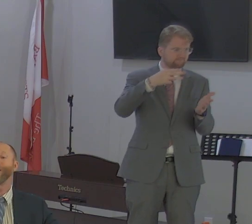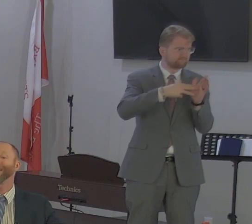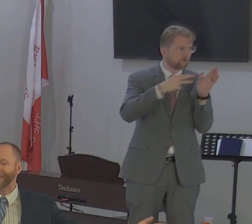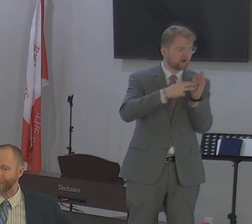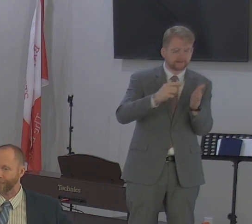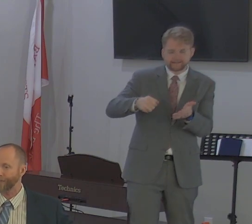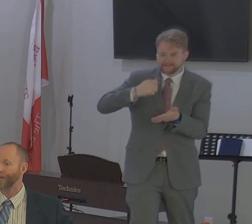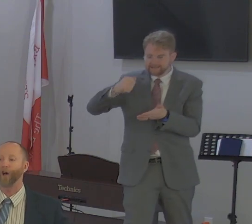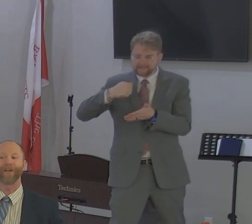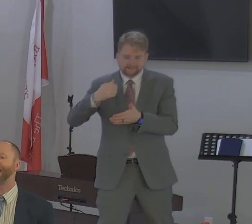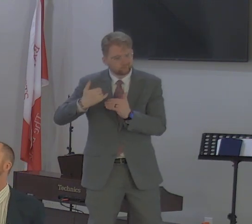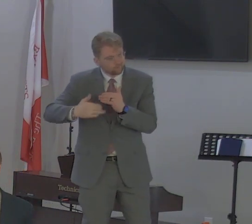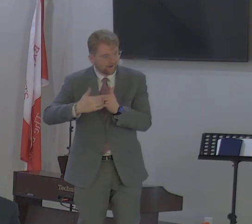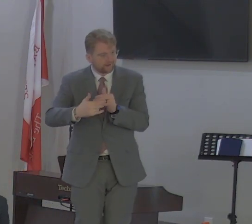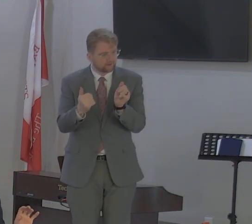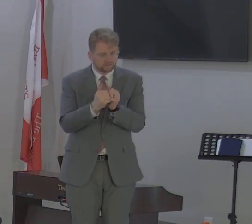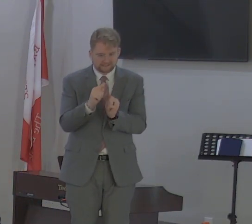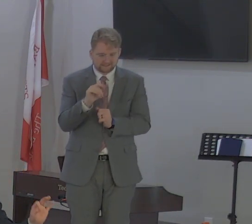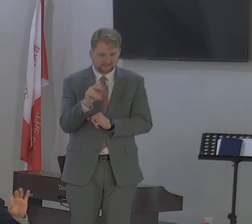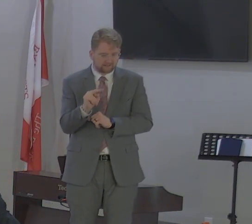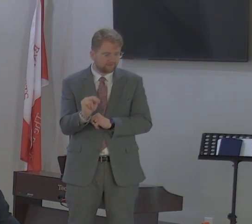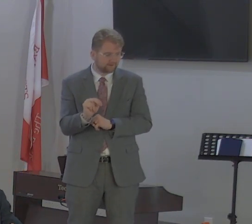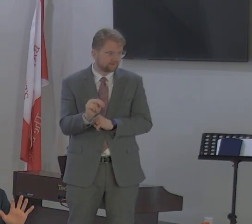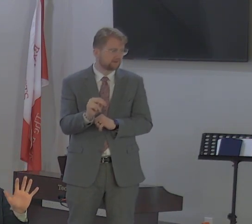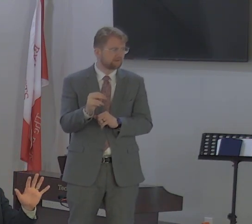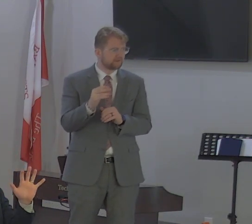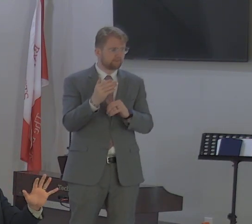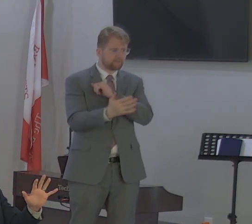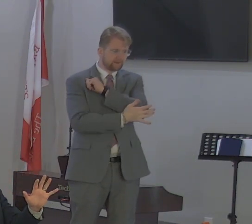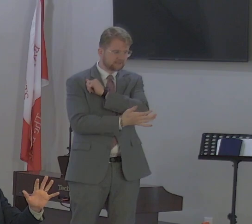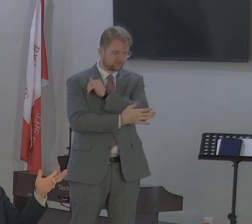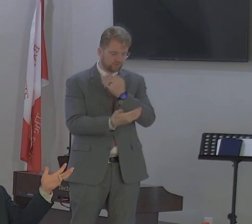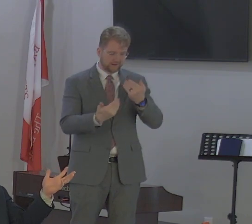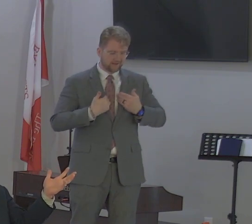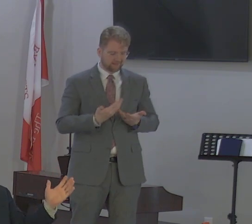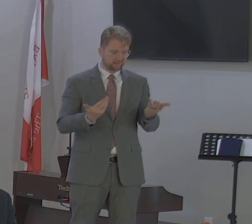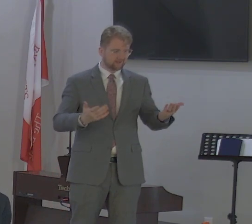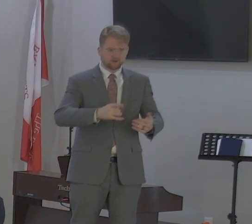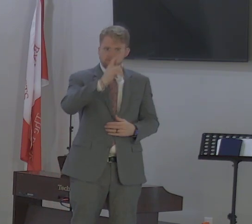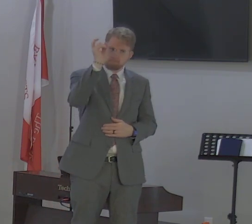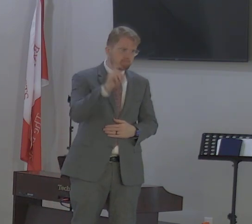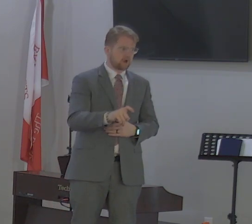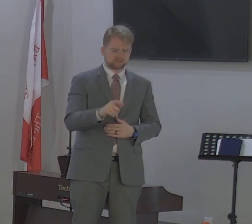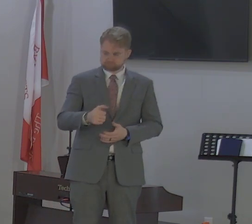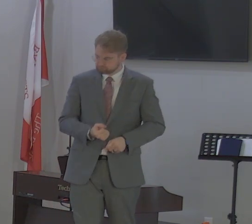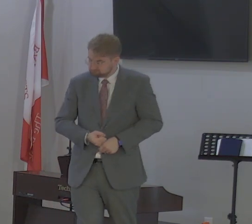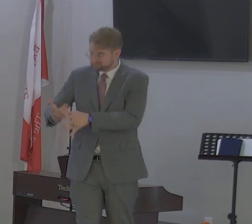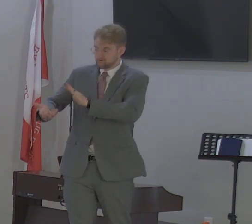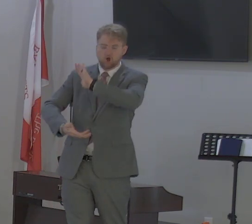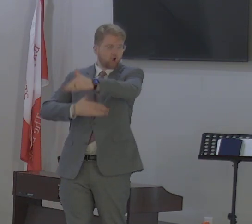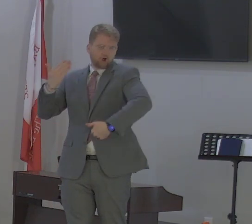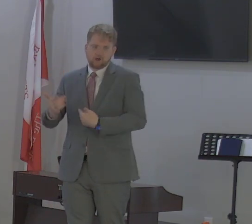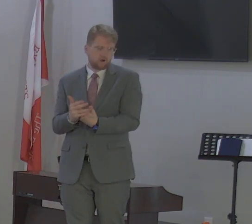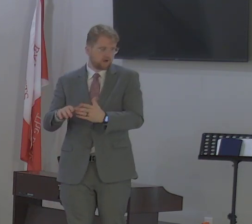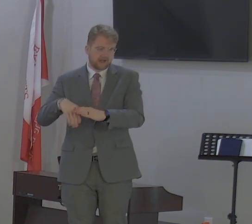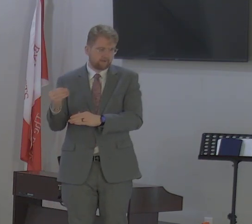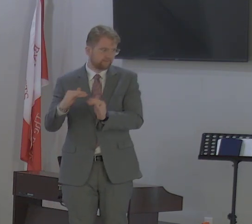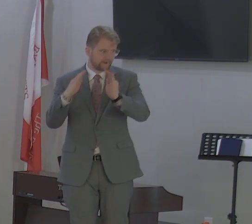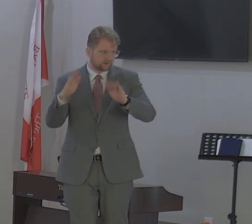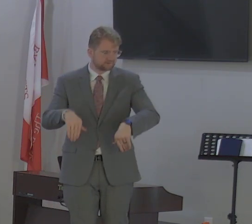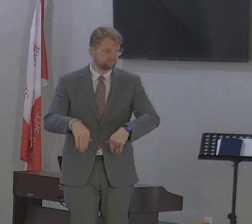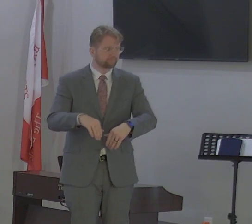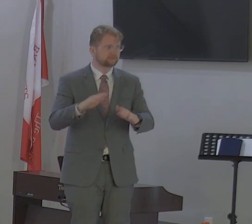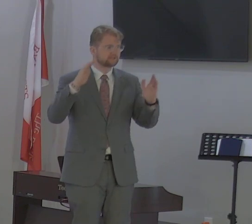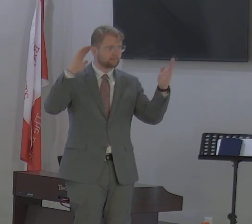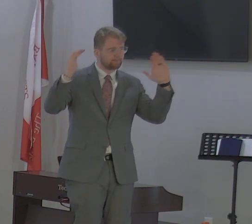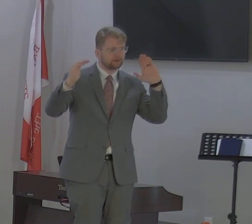to be vacant of any of that leaven within the house for 7 days. All that's illustrating is the purification of Jesus Christ, the purity of